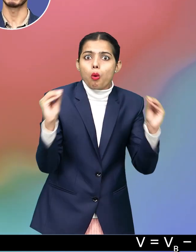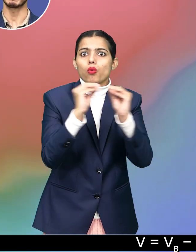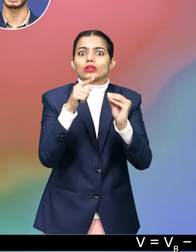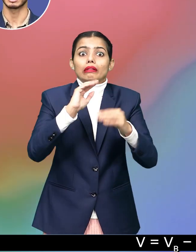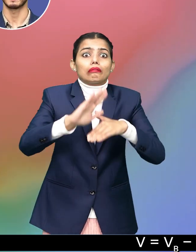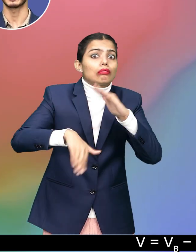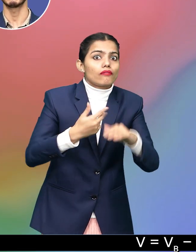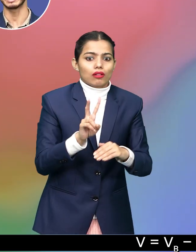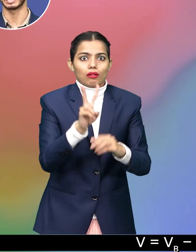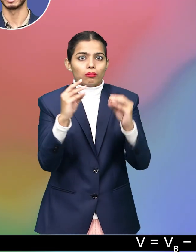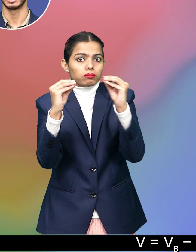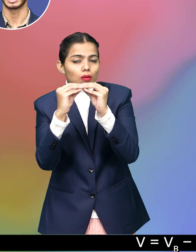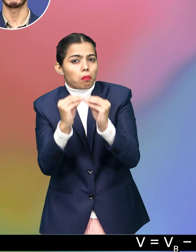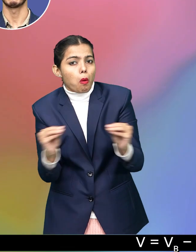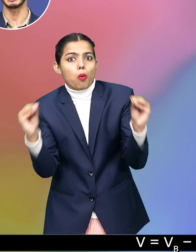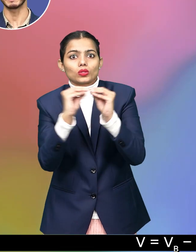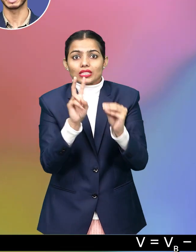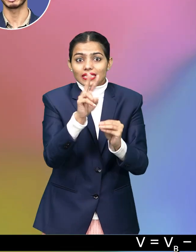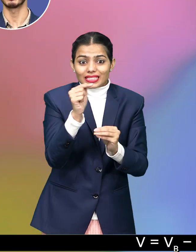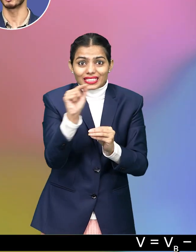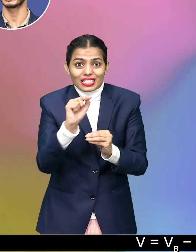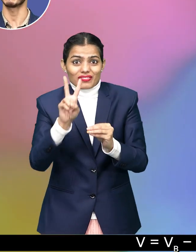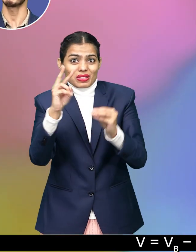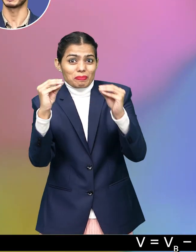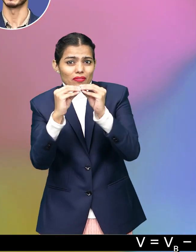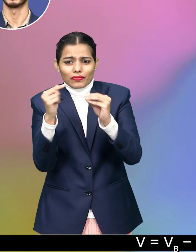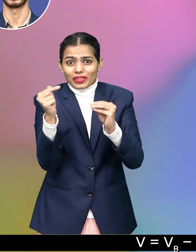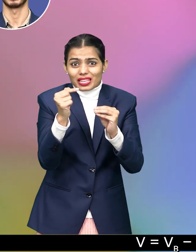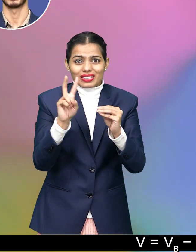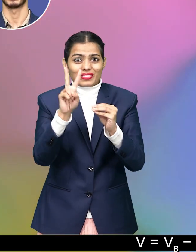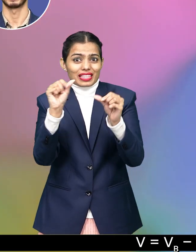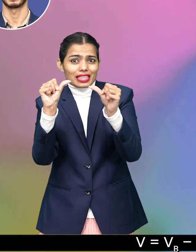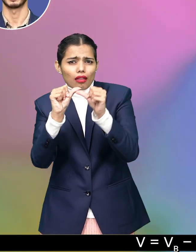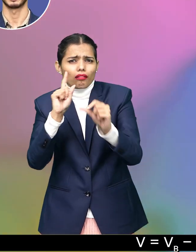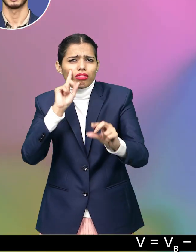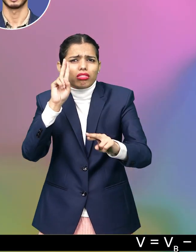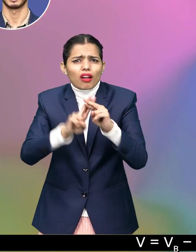equals to VB minus VA if VB is more than VA.